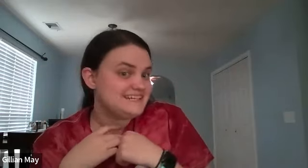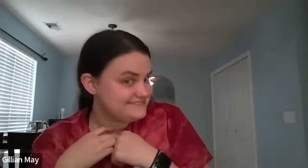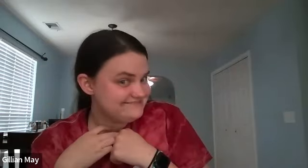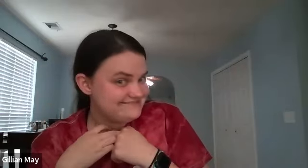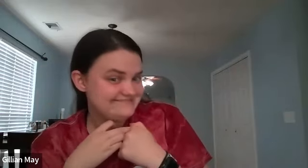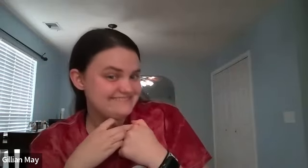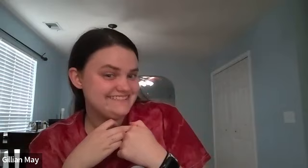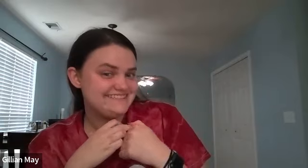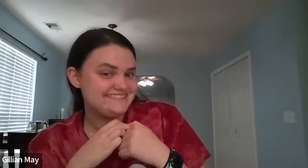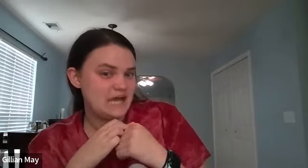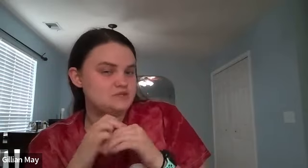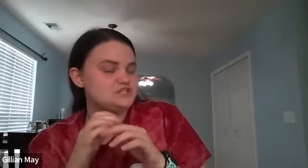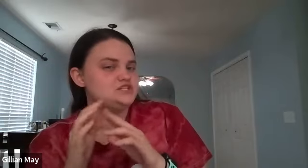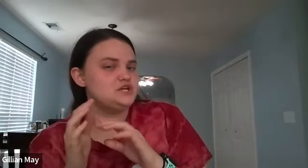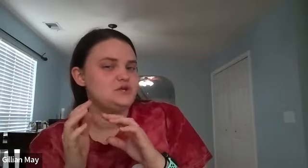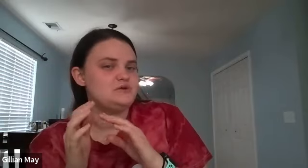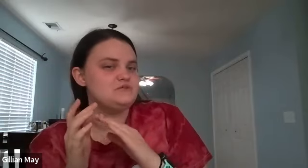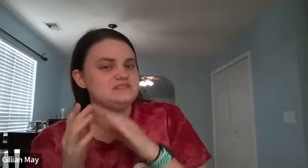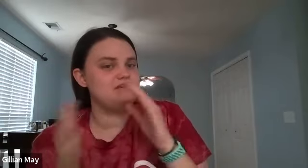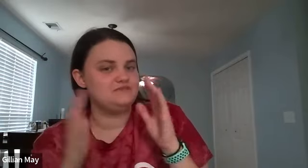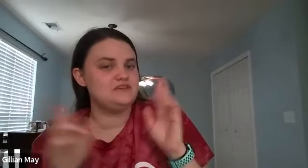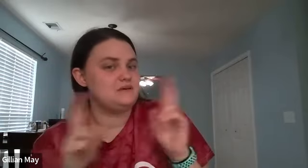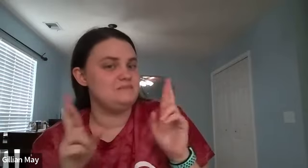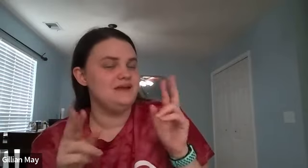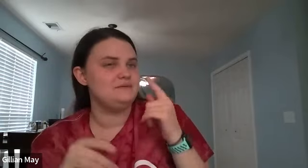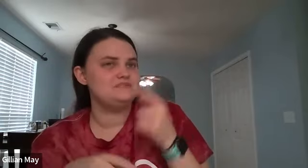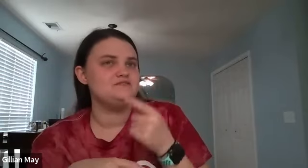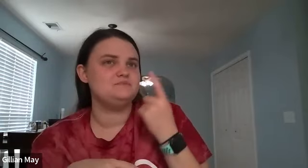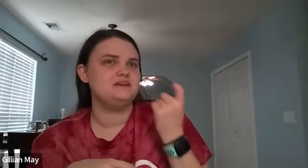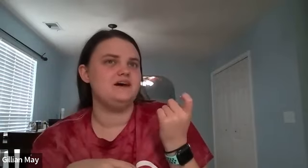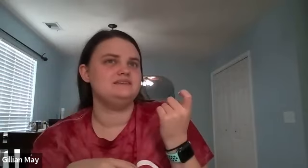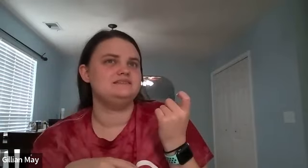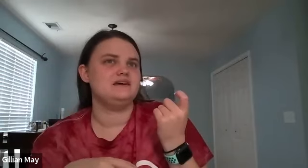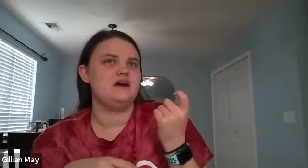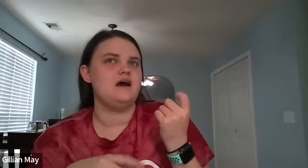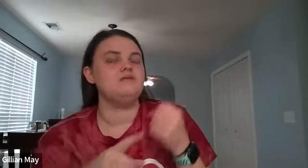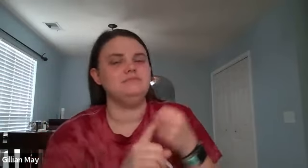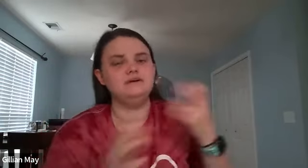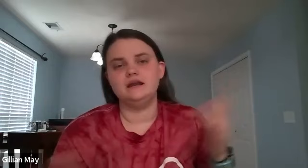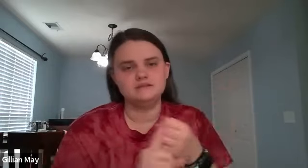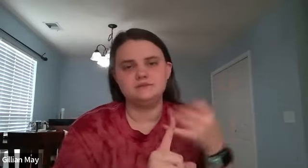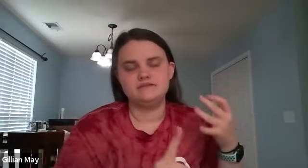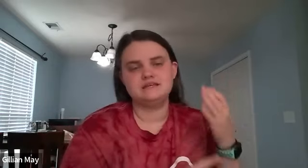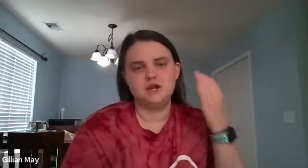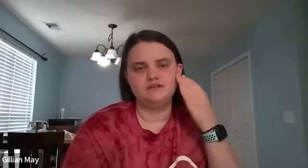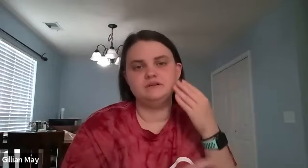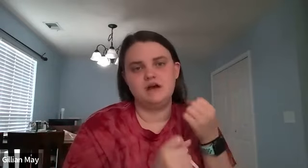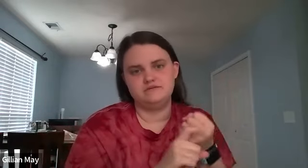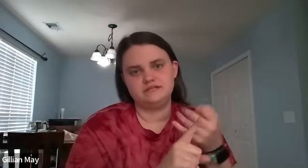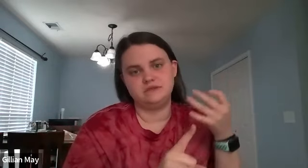million? I'm just going to show you the sign for themselves because I'll explain on this. I know I do a lot of